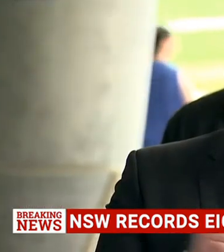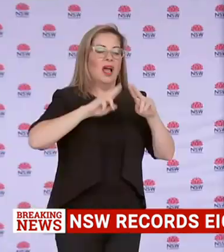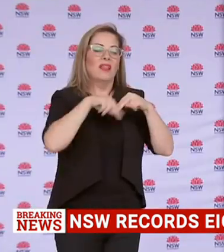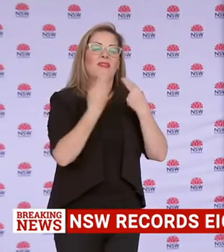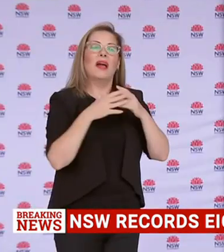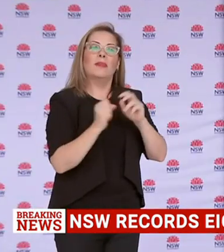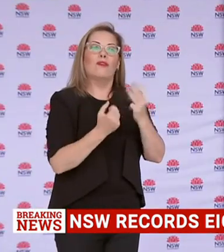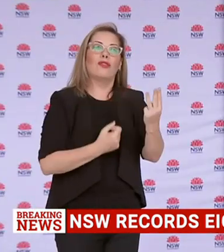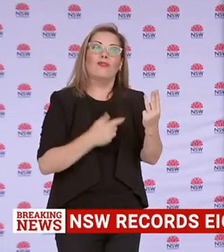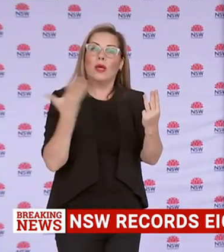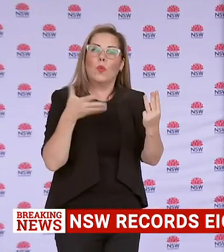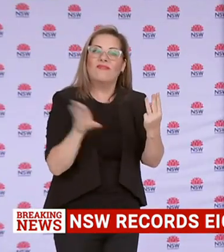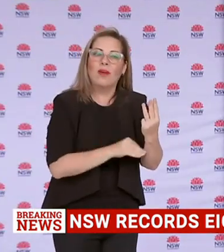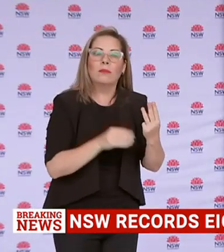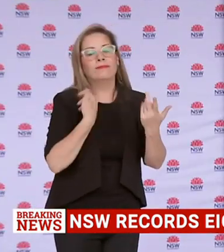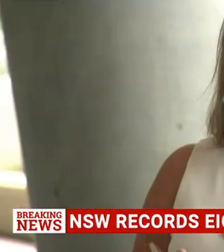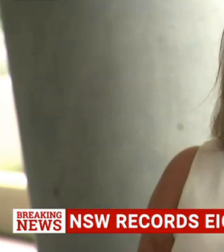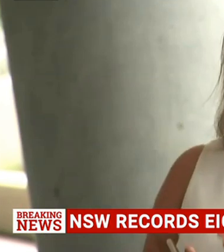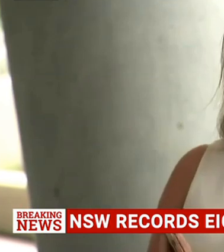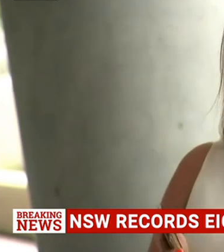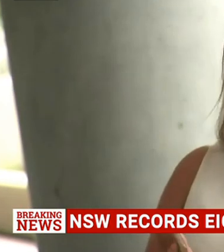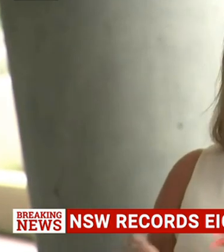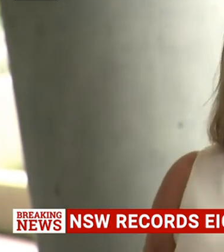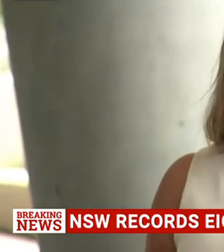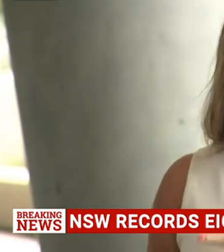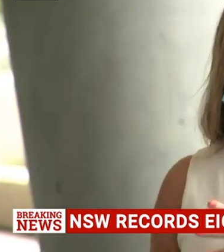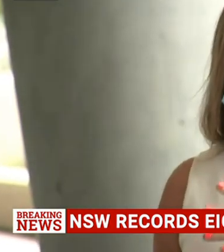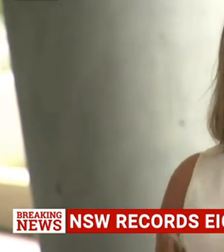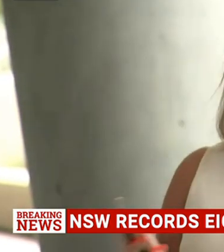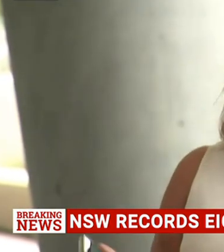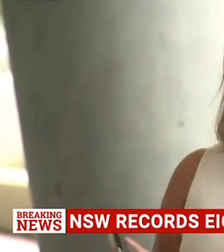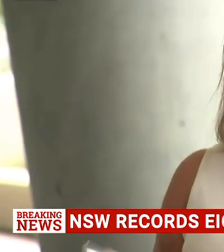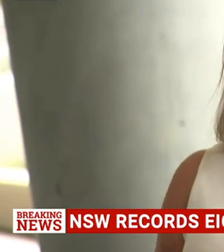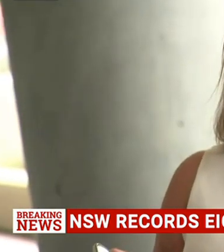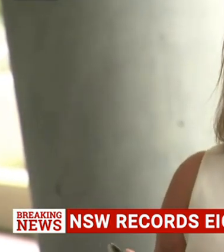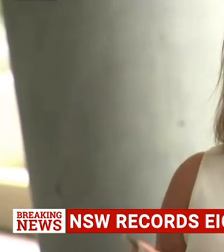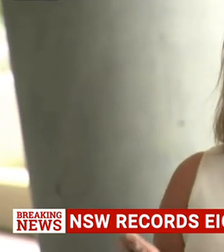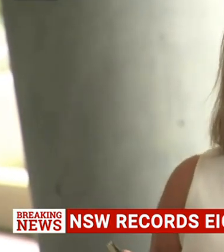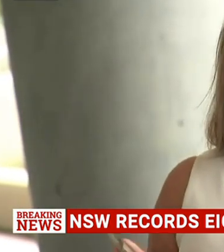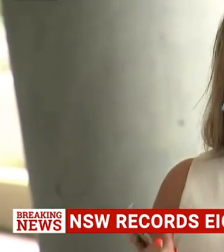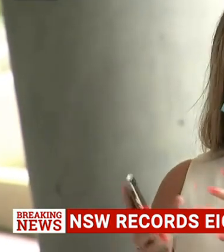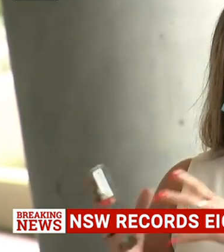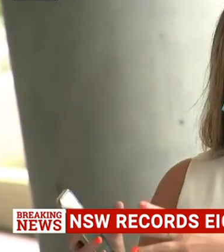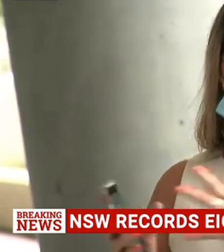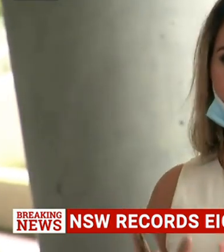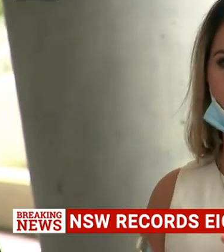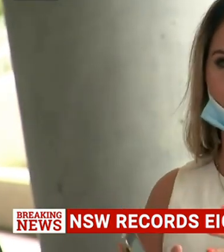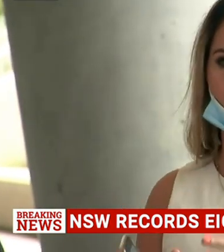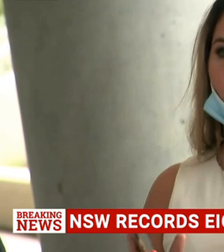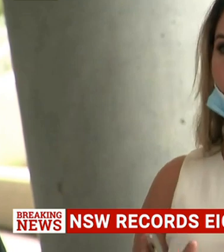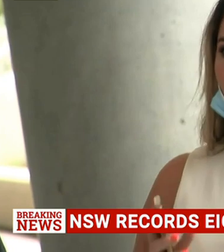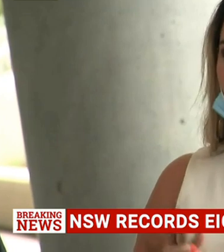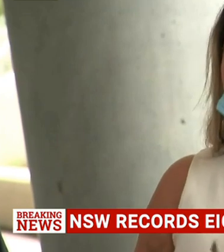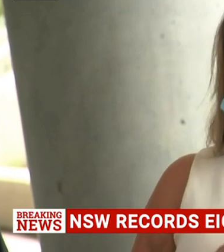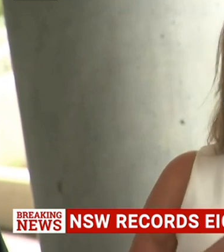US. This could potentially be the 3rd incident in the past few weeks where we have had something creeping out